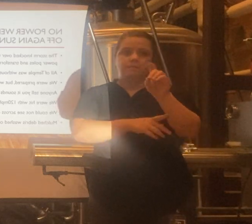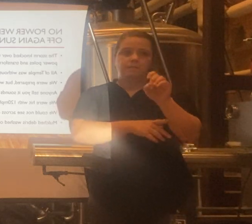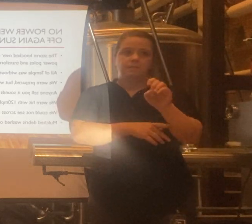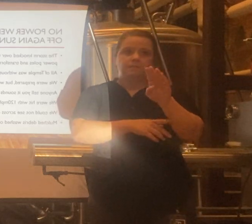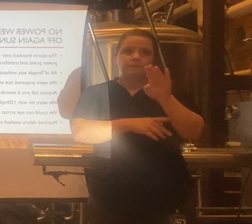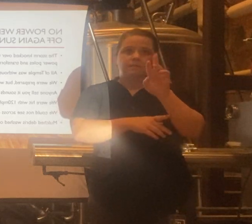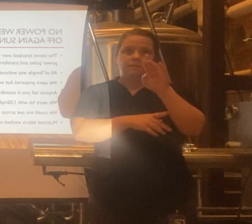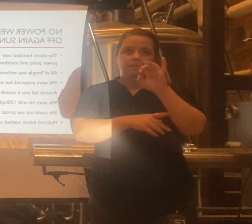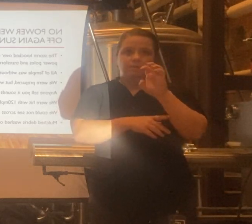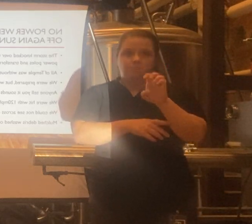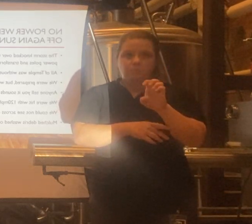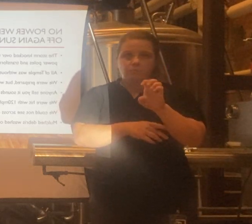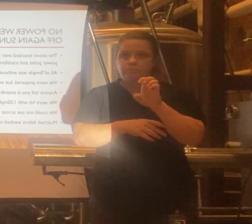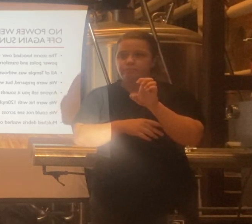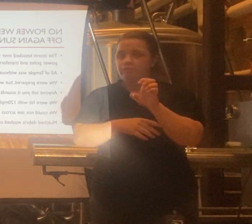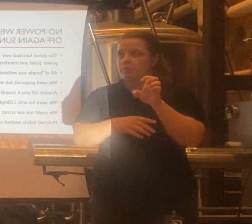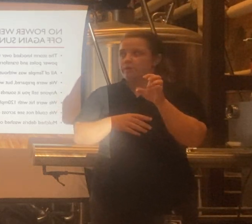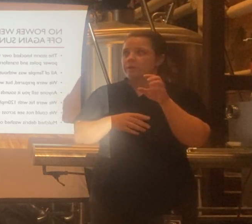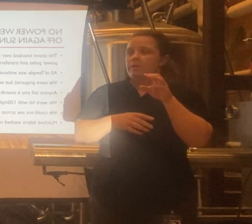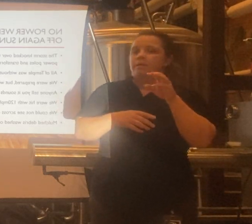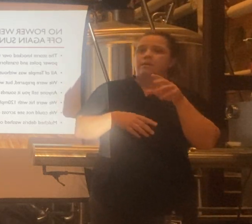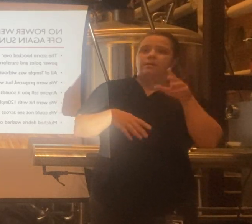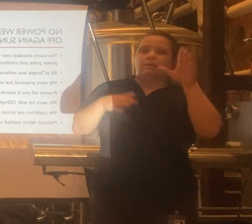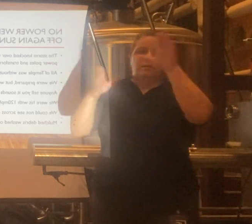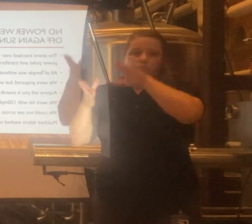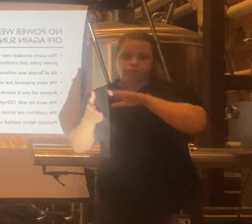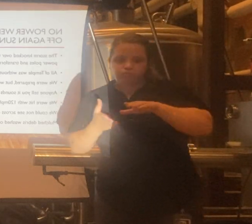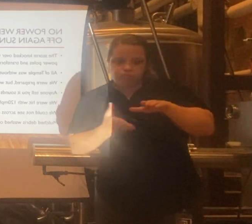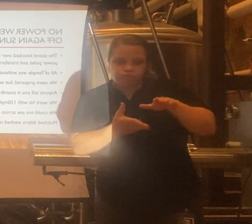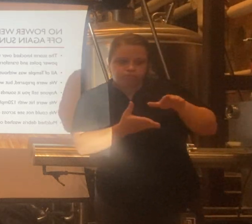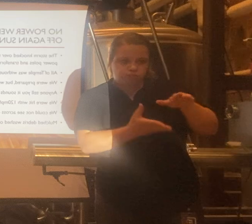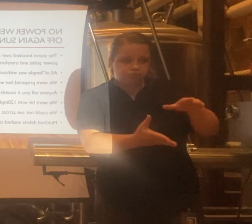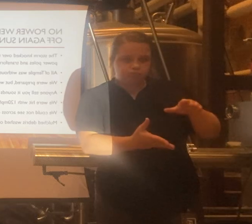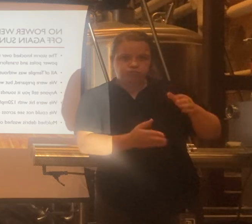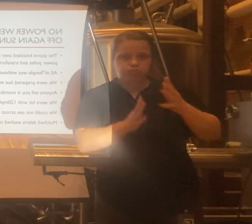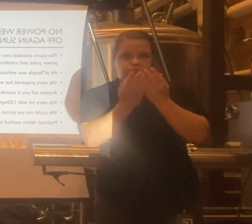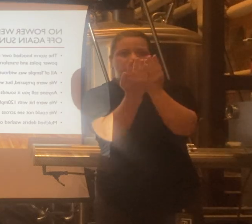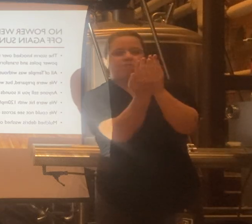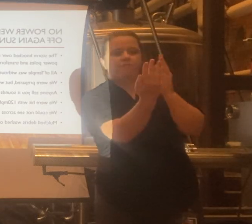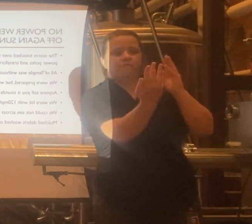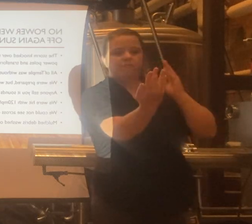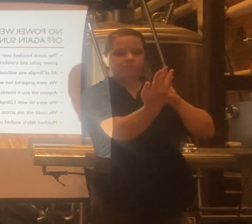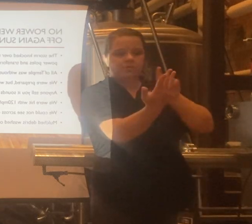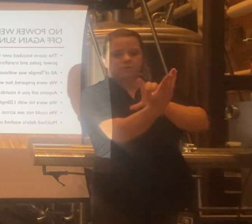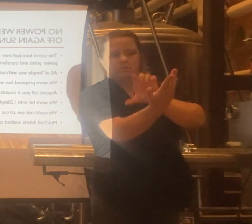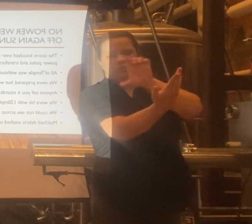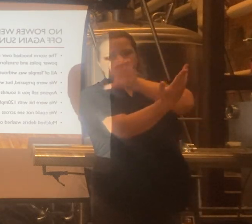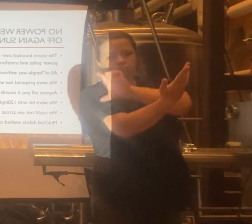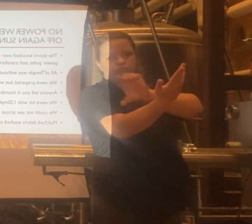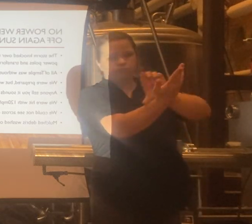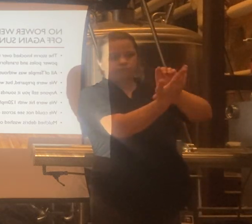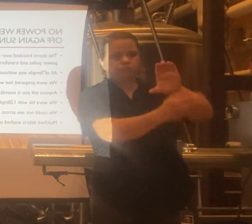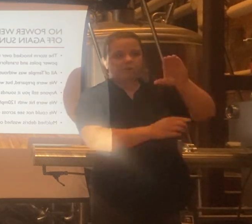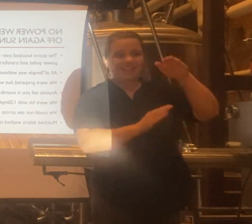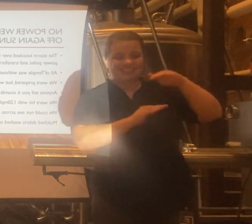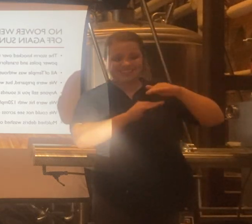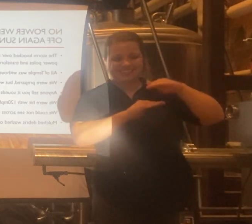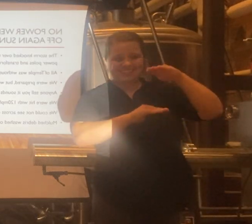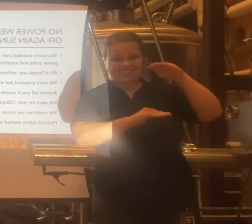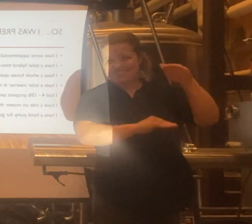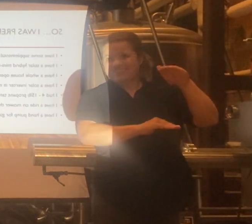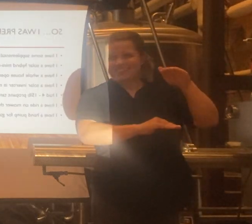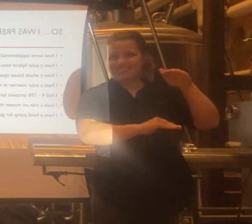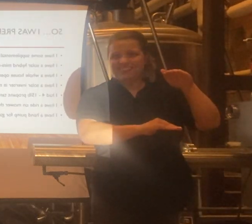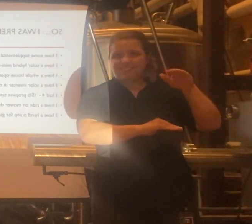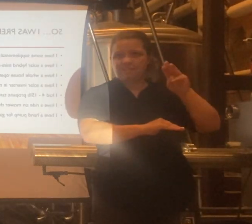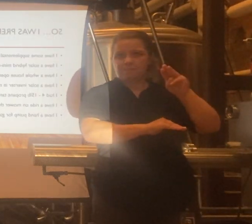property. We had mulch against the fence this thick, which I had to, over the weeks, keep shoveling and putting in the trash to get rid of it. It was